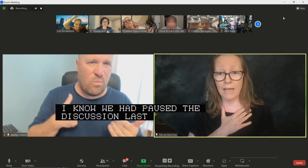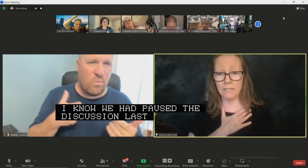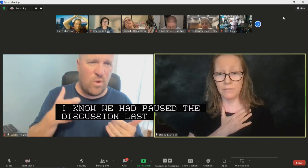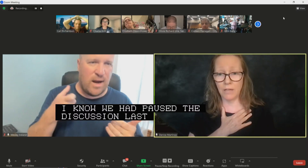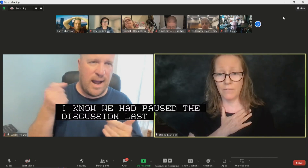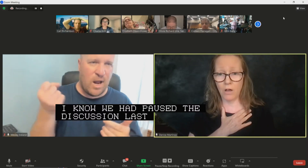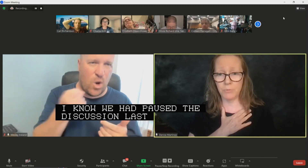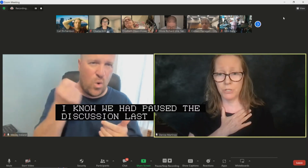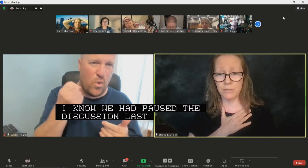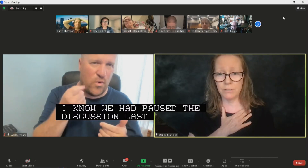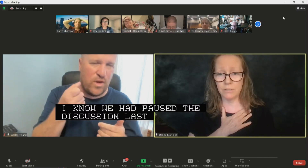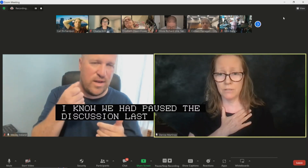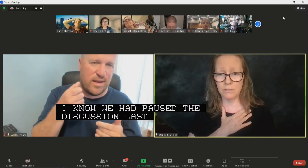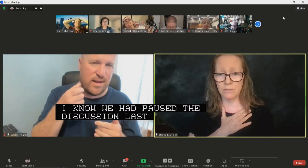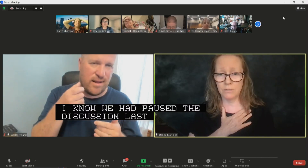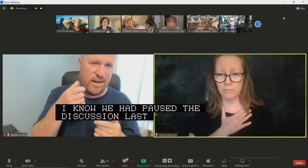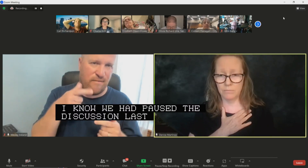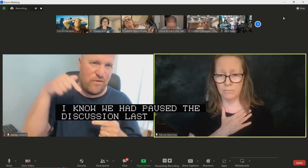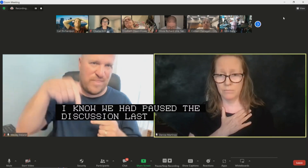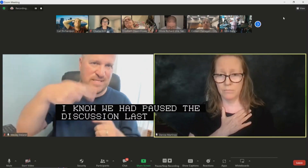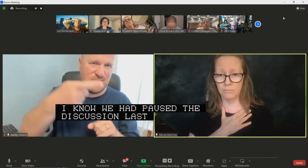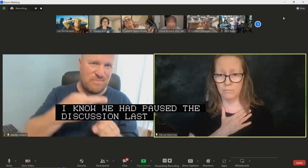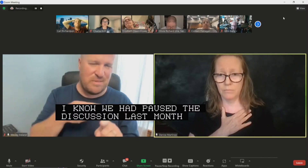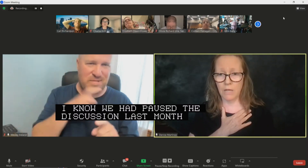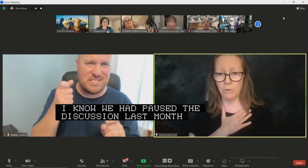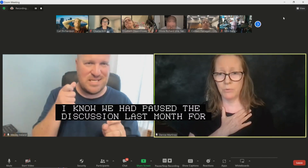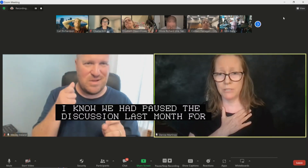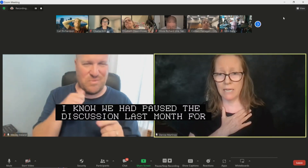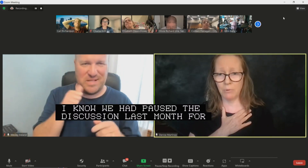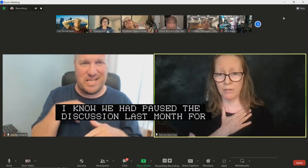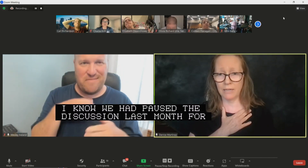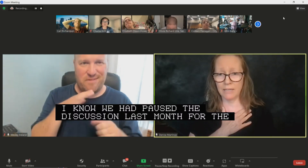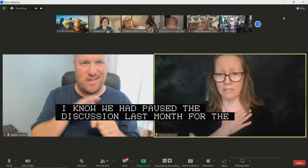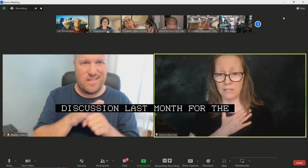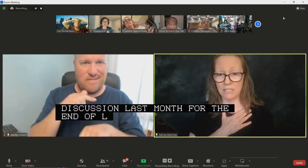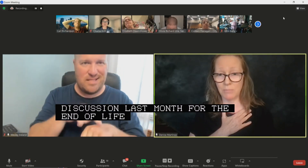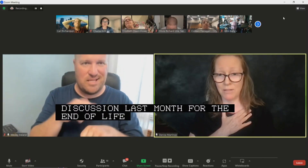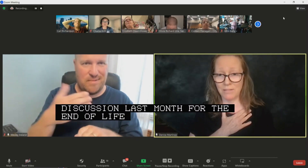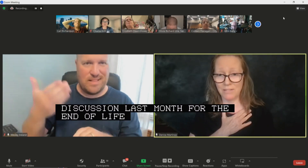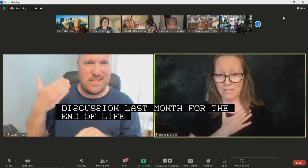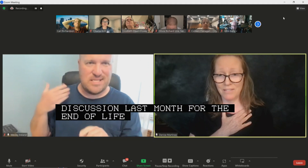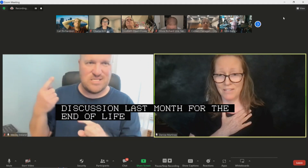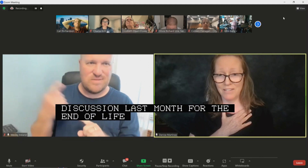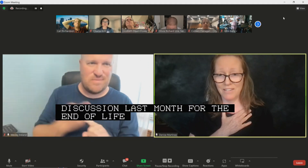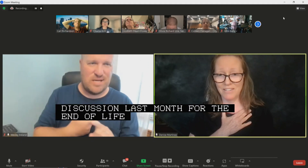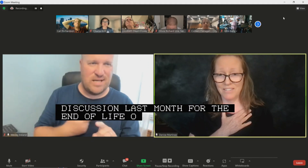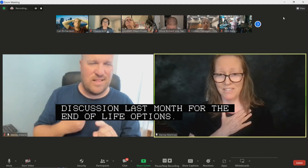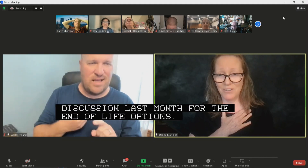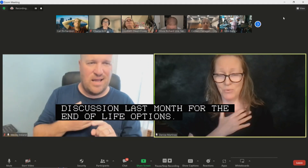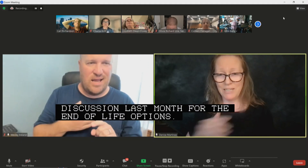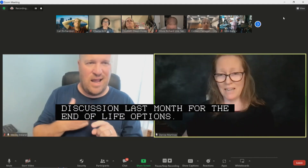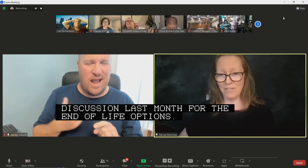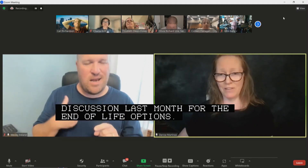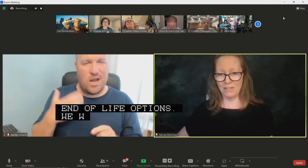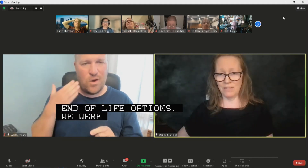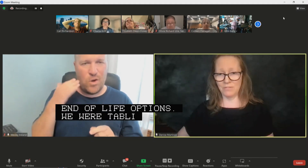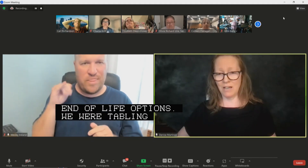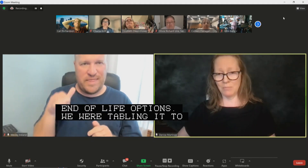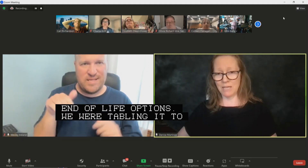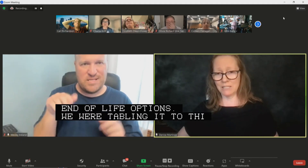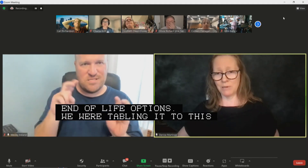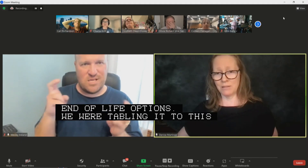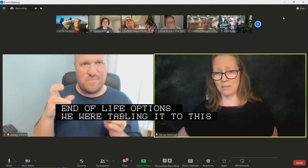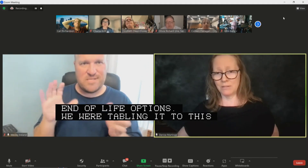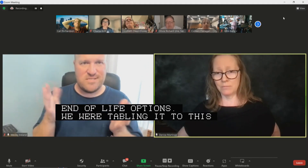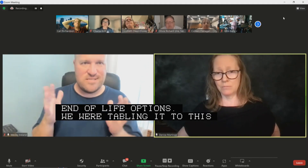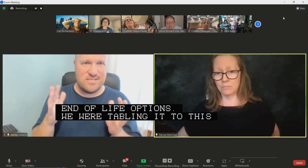For the end of life options. And we were tabling it to this month. We didn't have enough